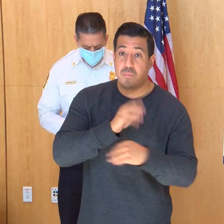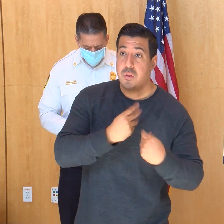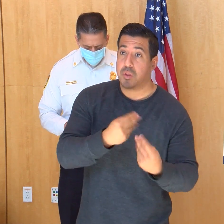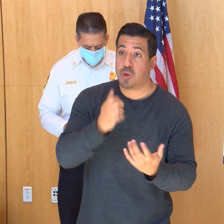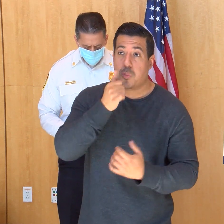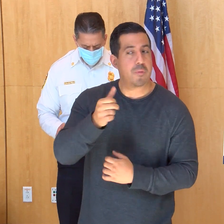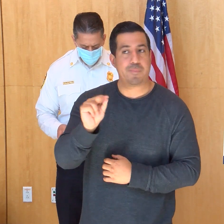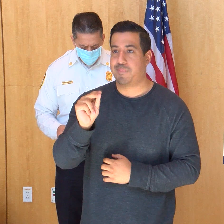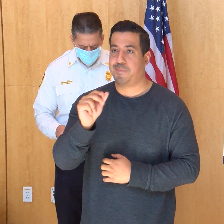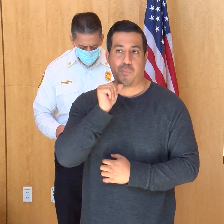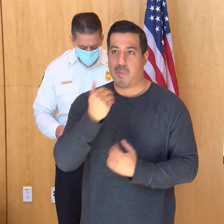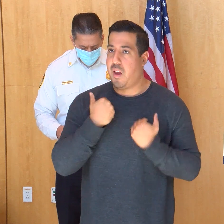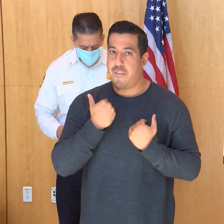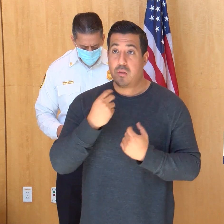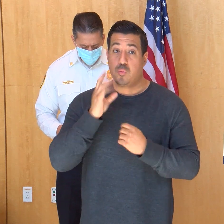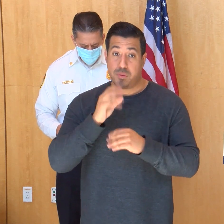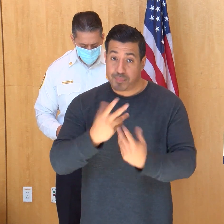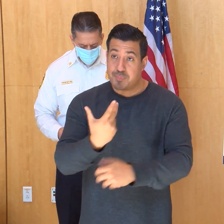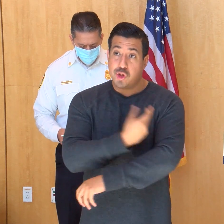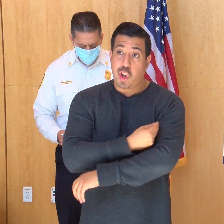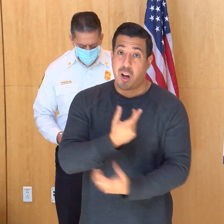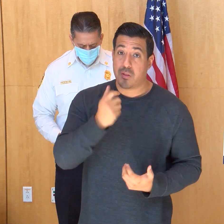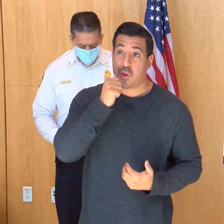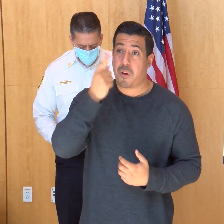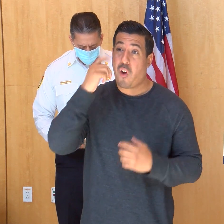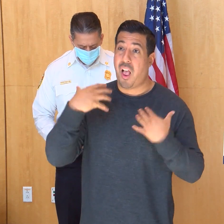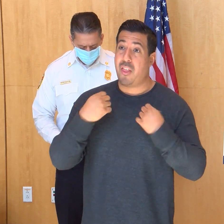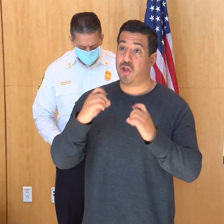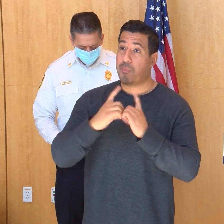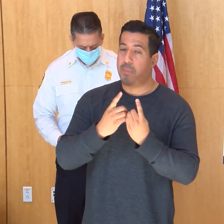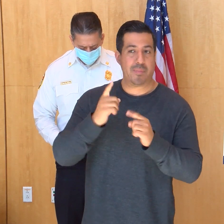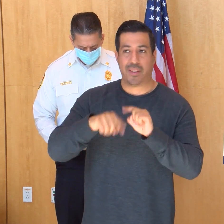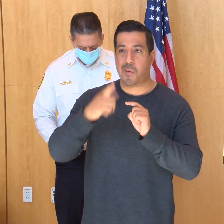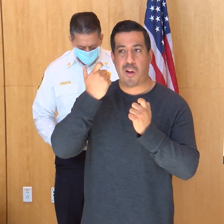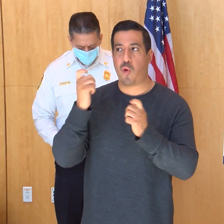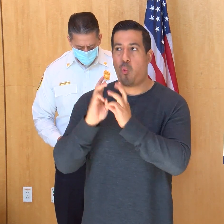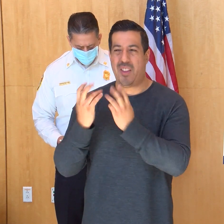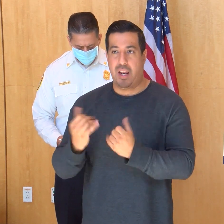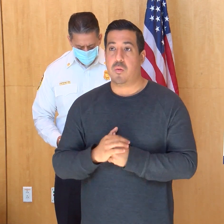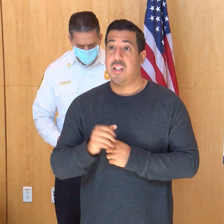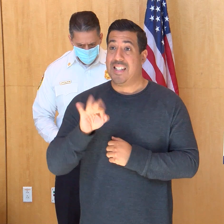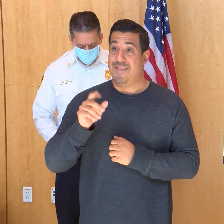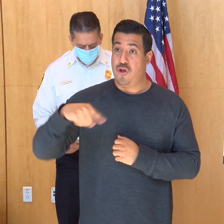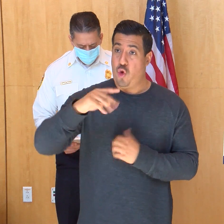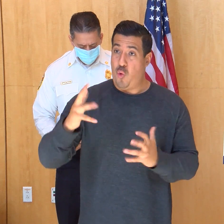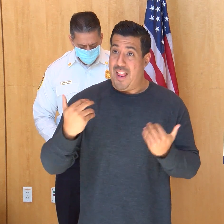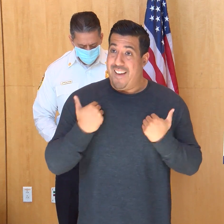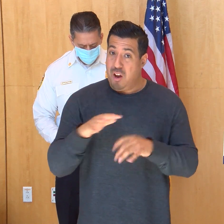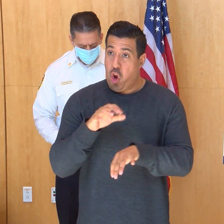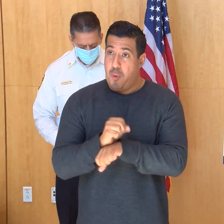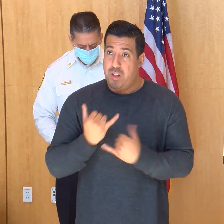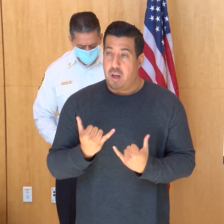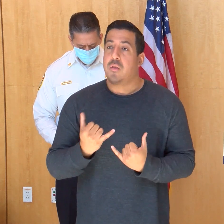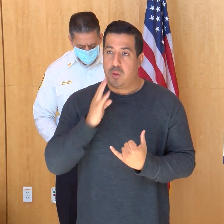distributions or shots being given tomorrow by the health department because of the weather. And again, if you have an appointment,